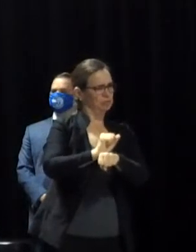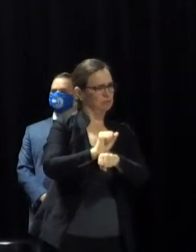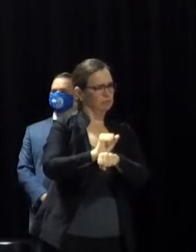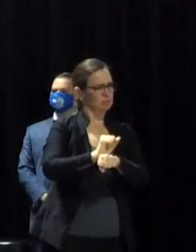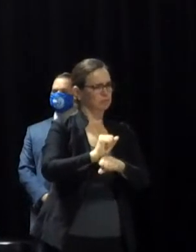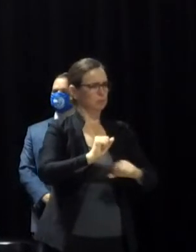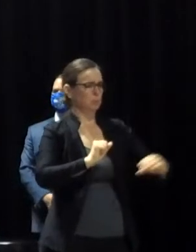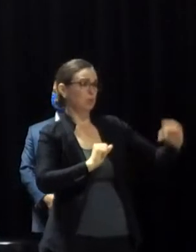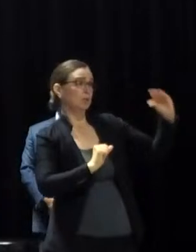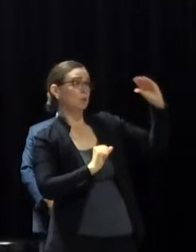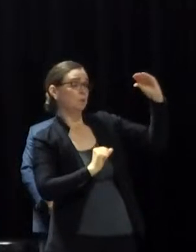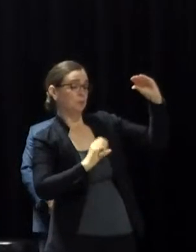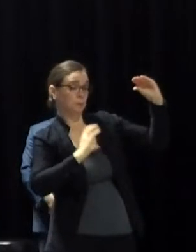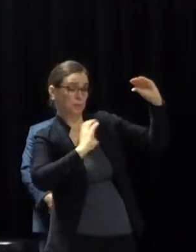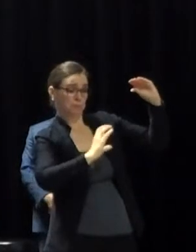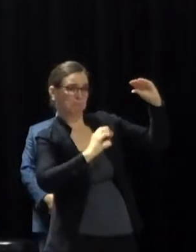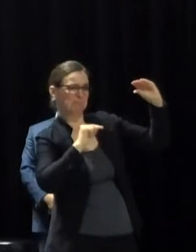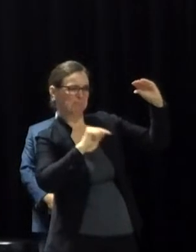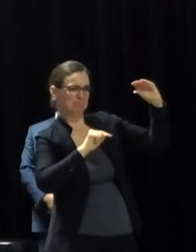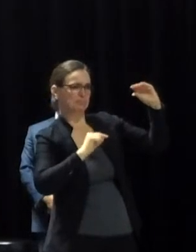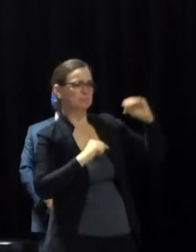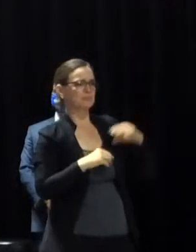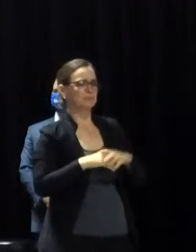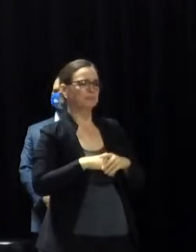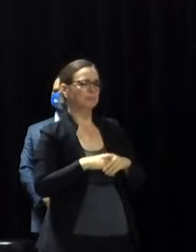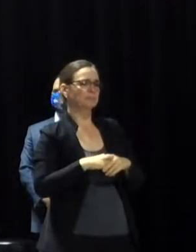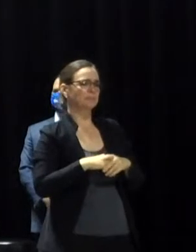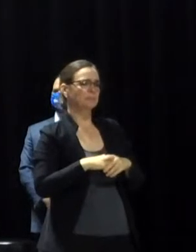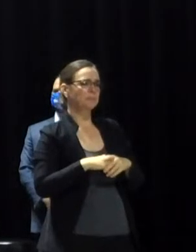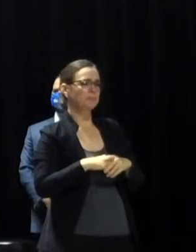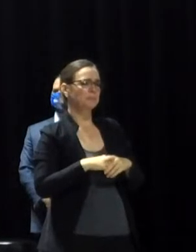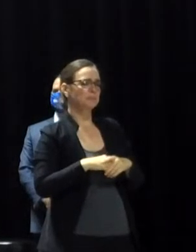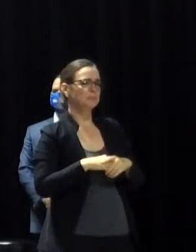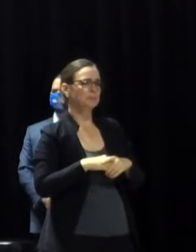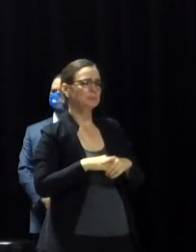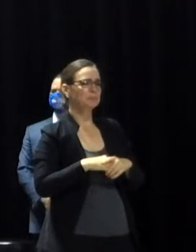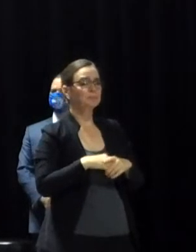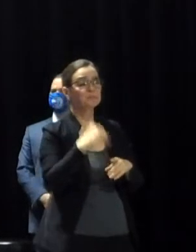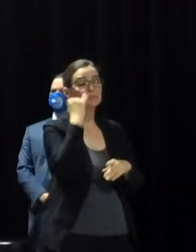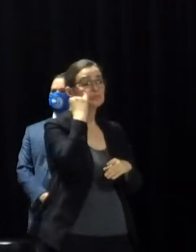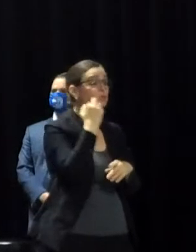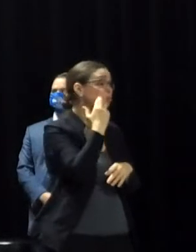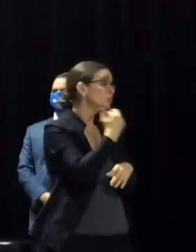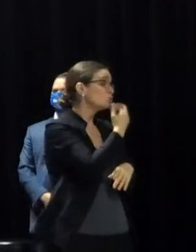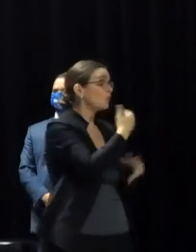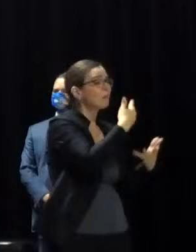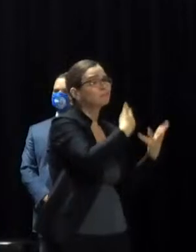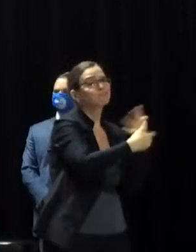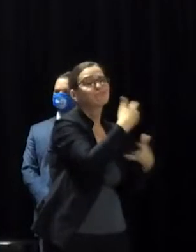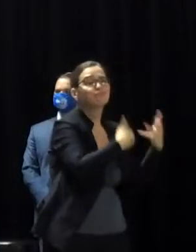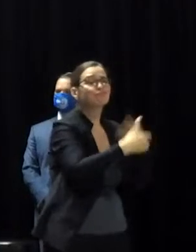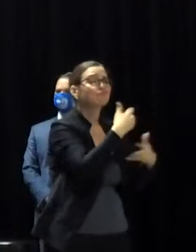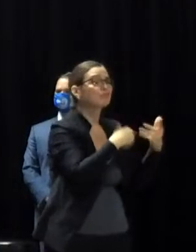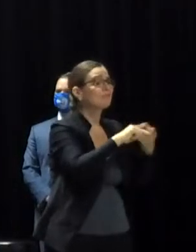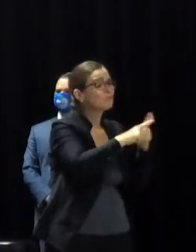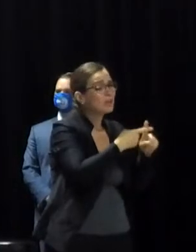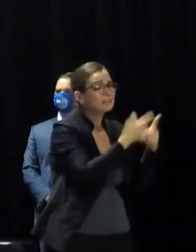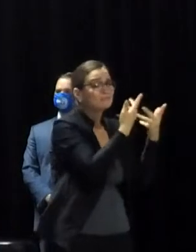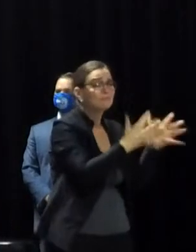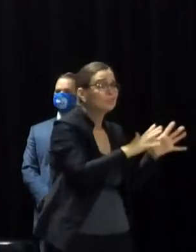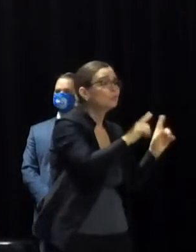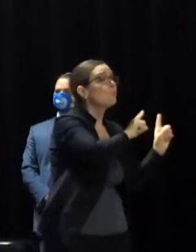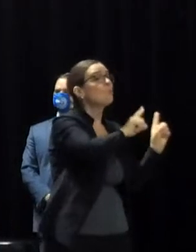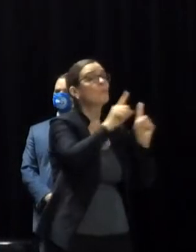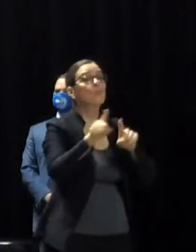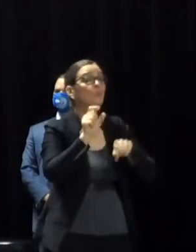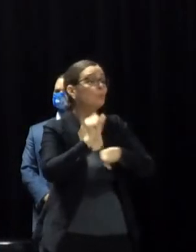clearly and spend a few minutes, it will give you what is happening in our community, actually throughout the world, let's